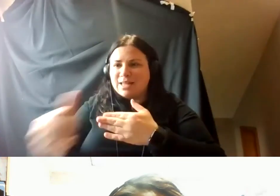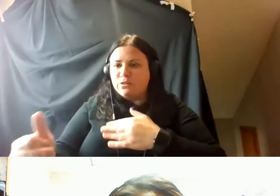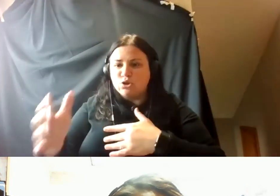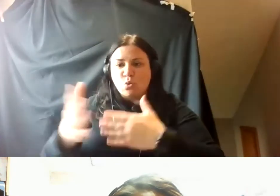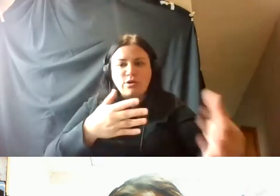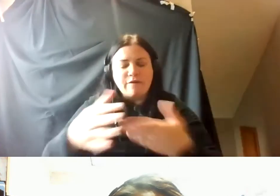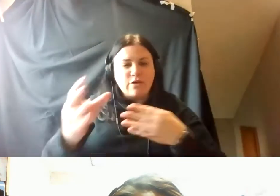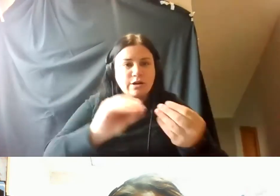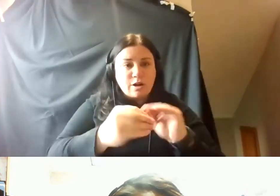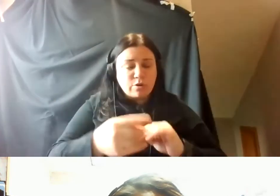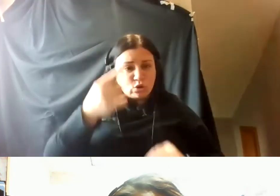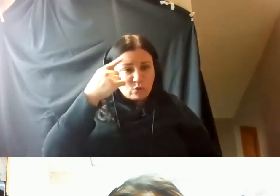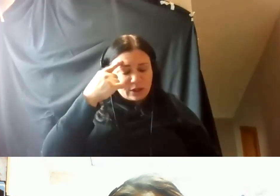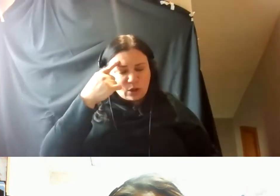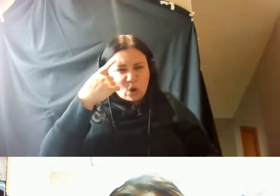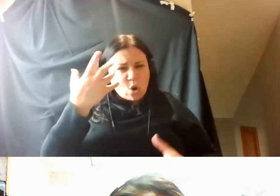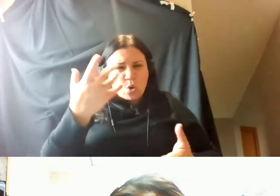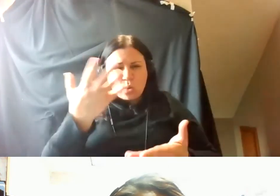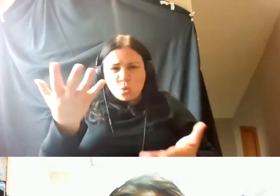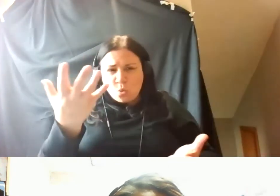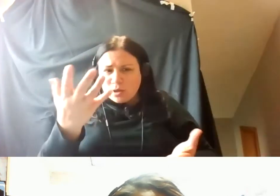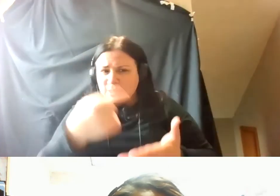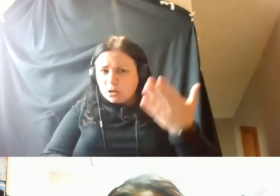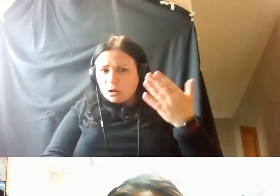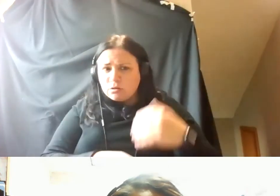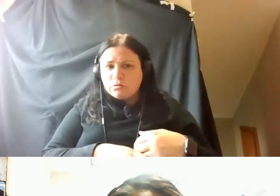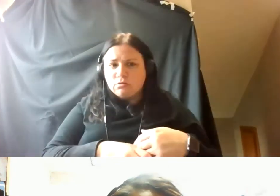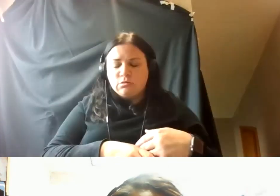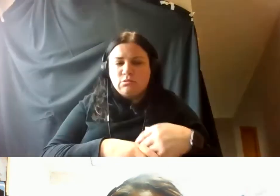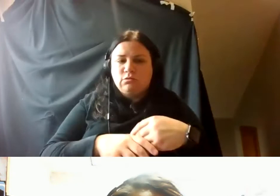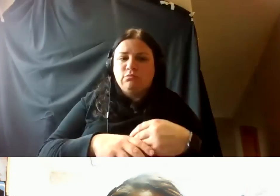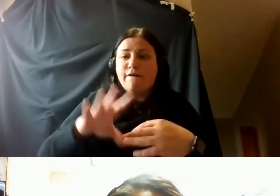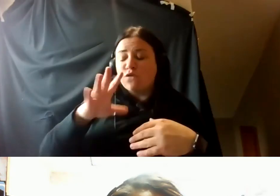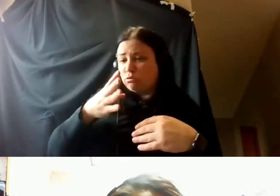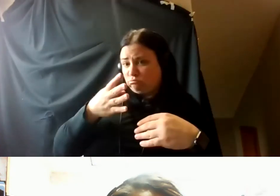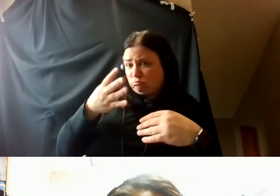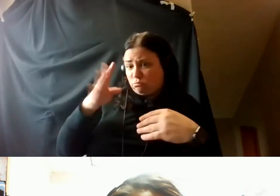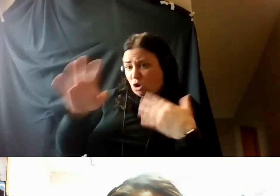think something like this would cost. What do you think? For all of us,